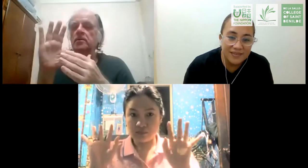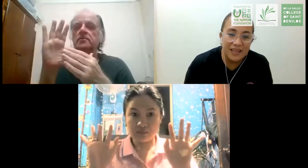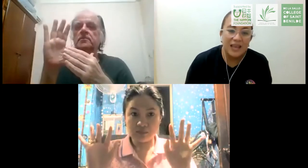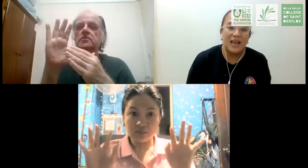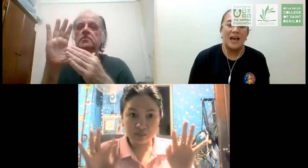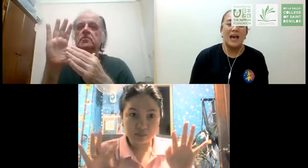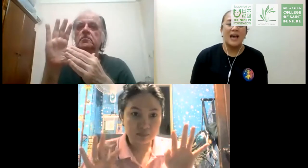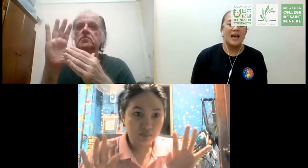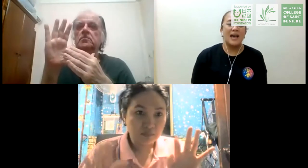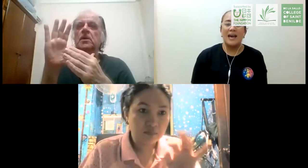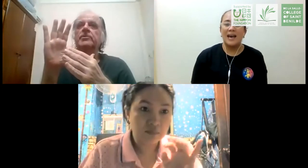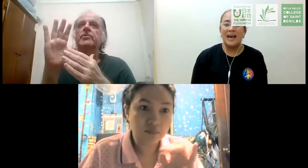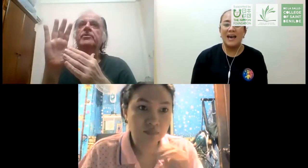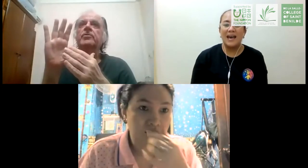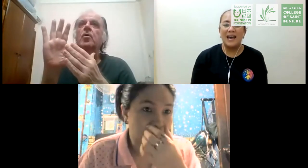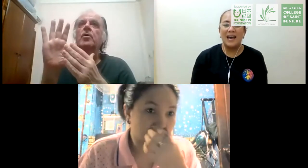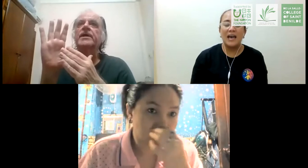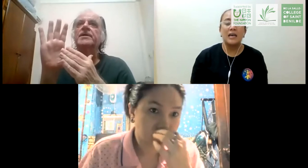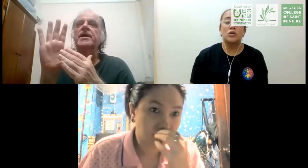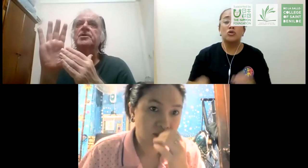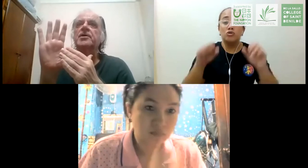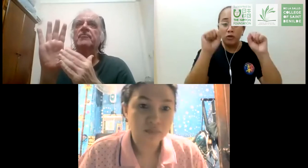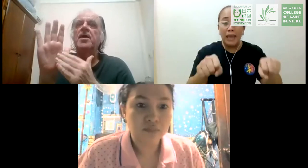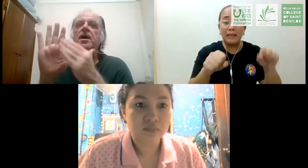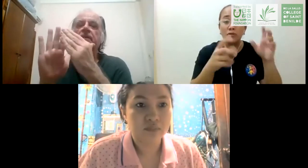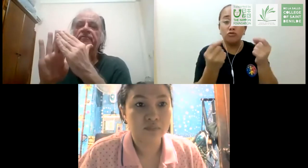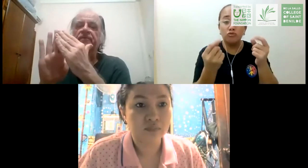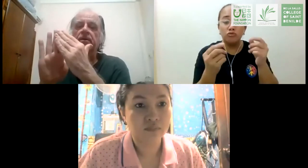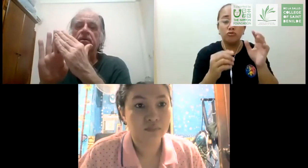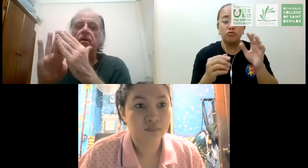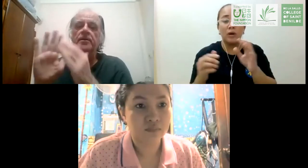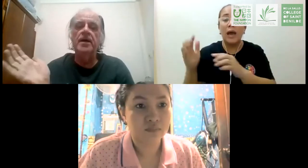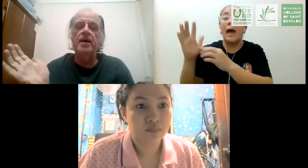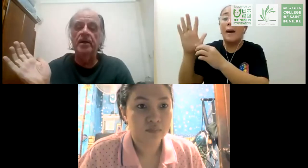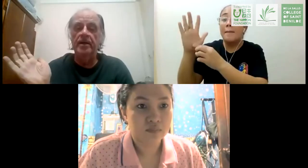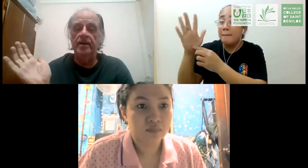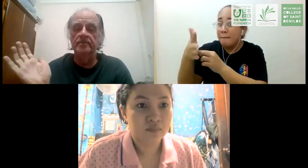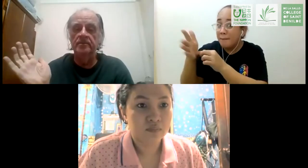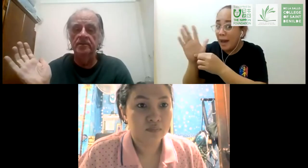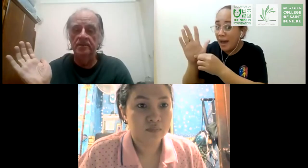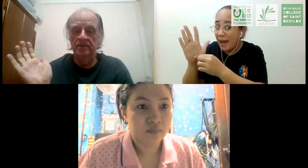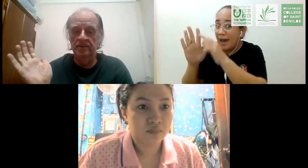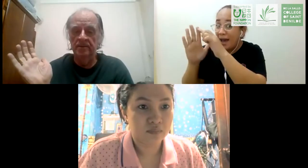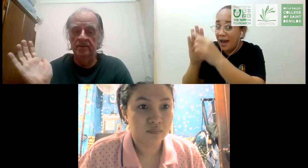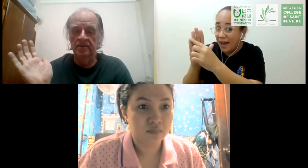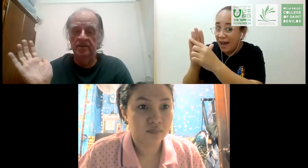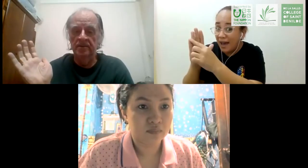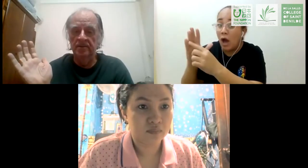now. Well, you can do the orientation of palm and finger on the dominant hand.